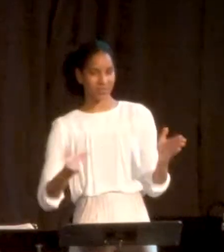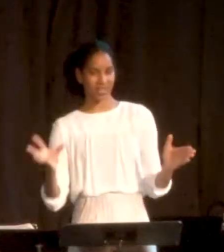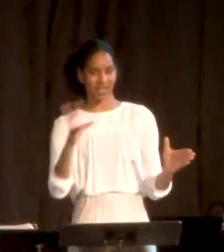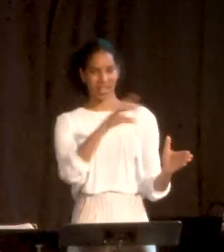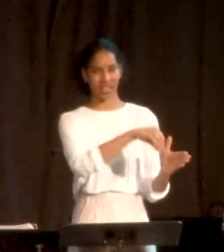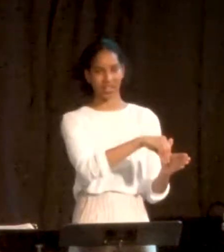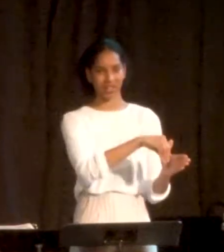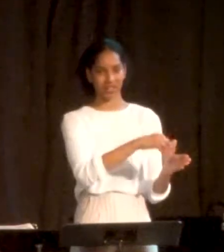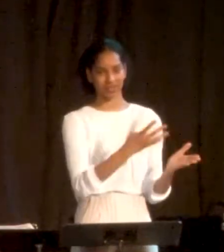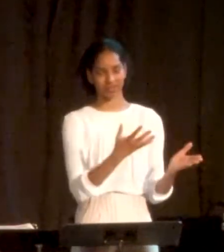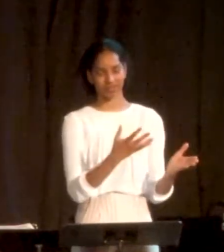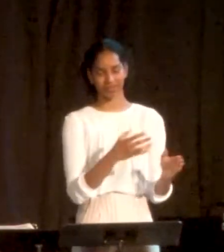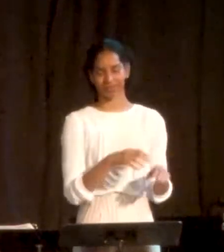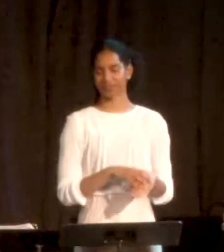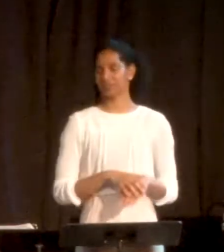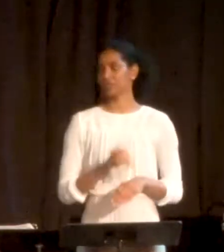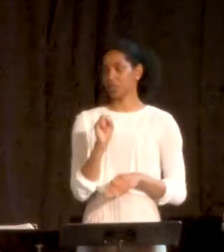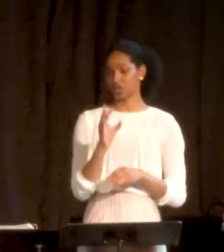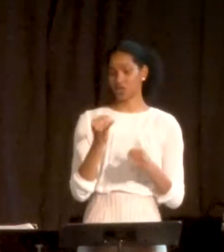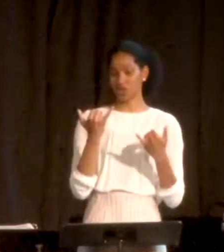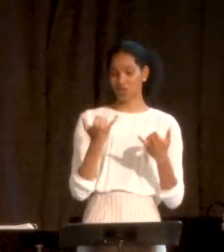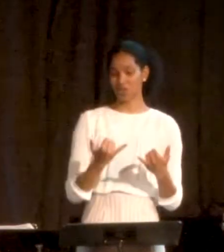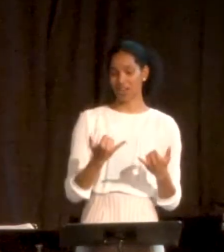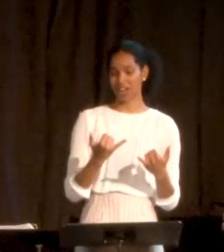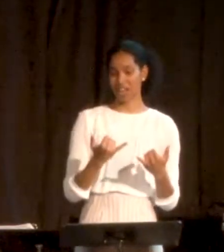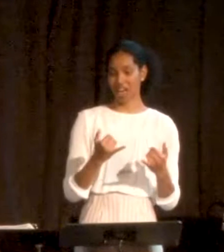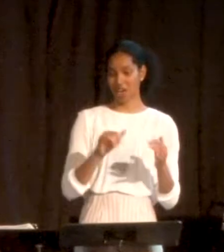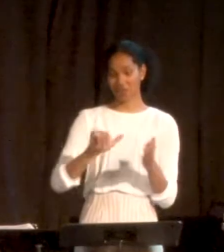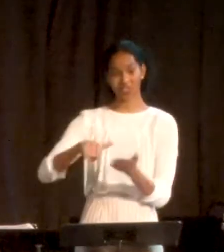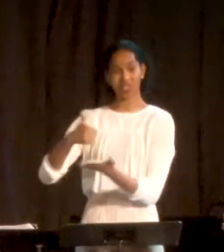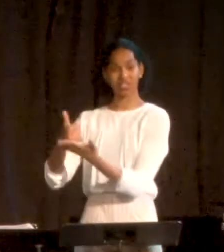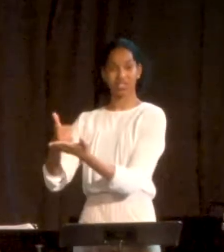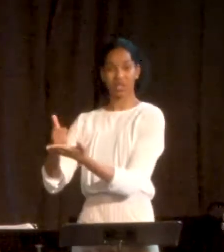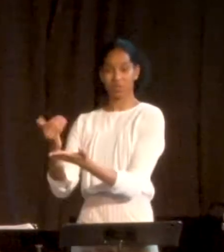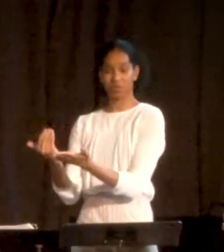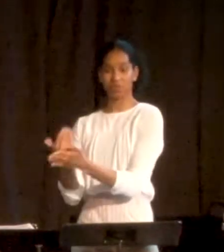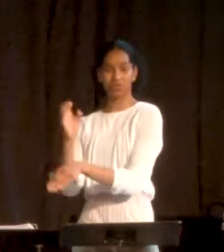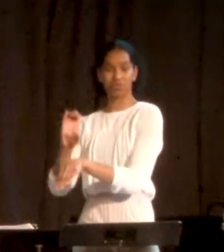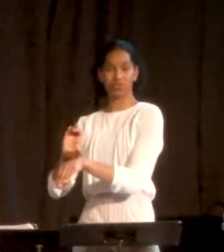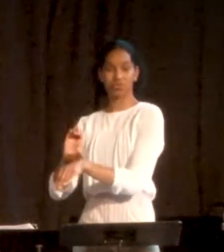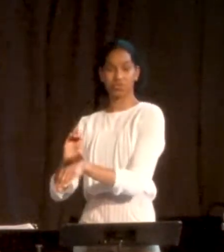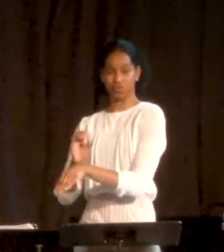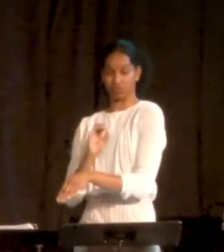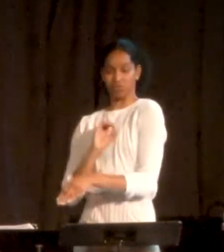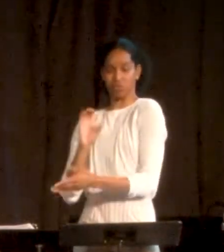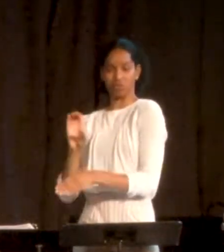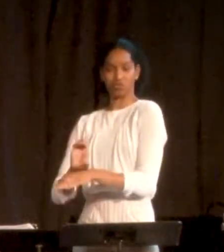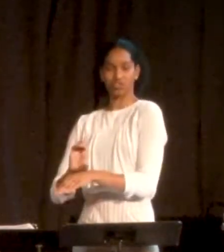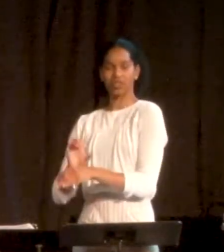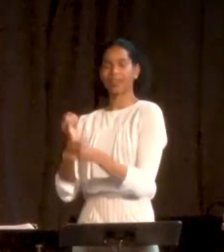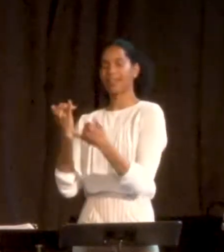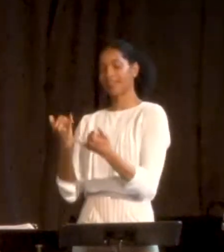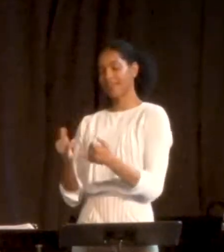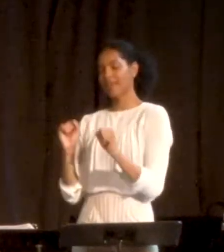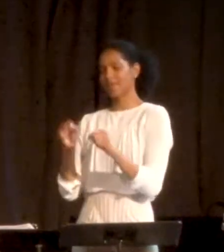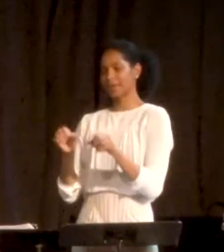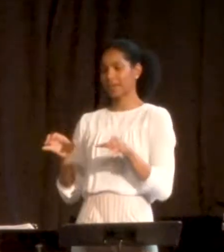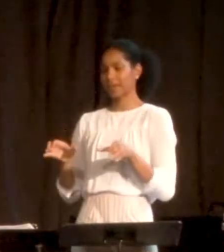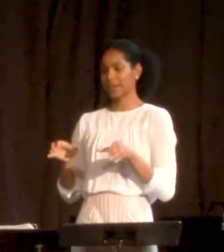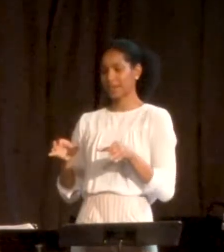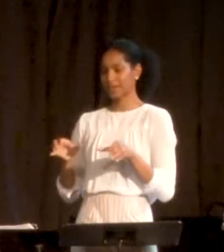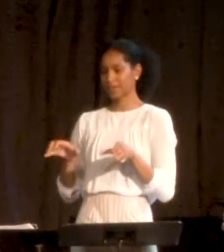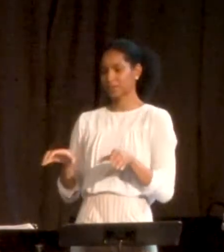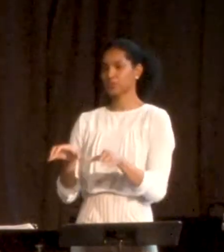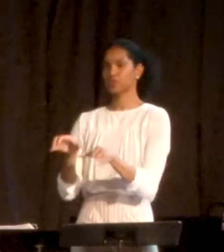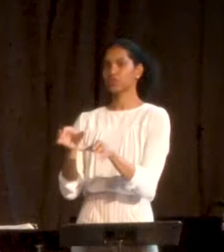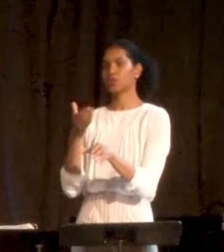free of any social pressure from the old guard who were best suited to bring the gospel to the Jews.